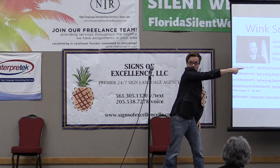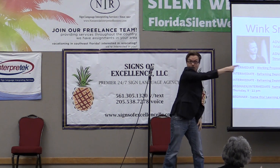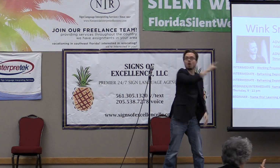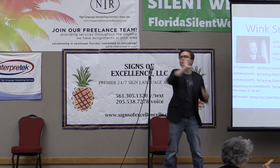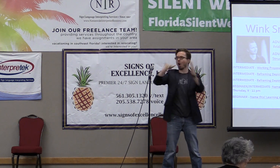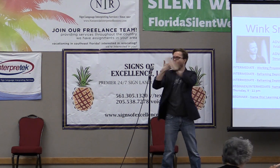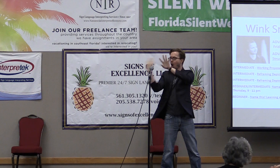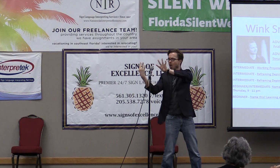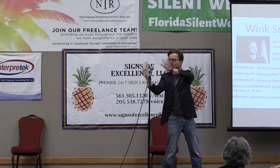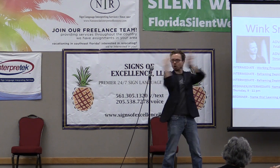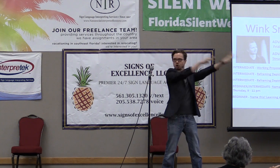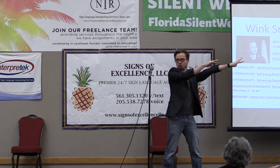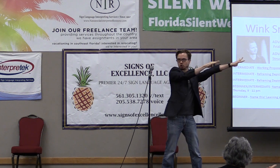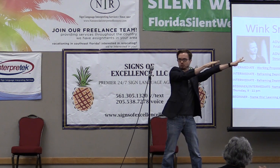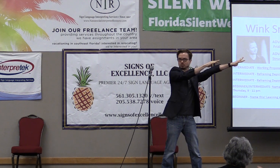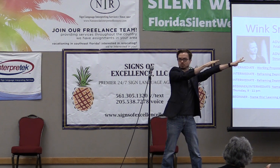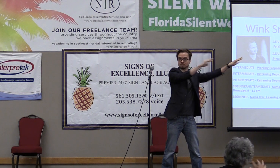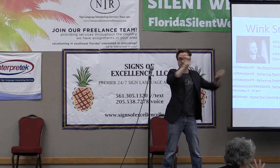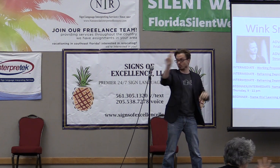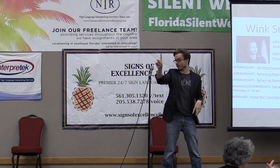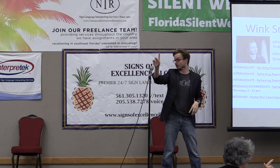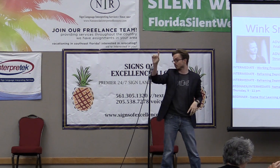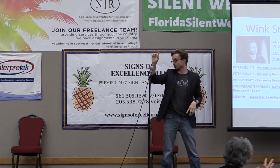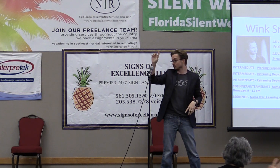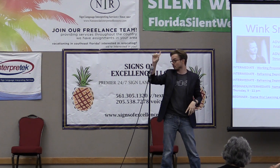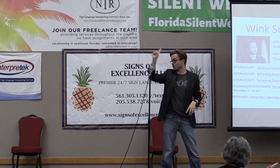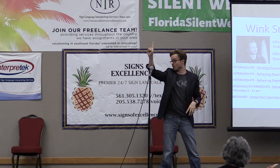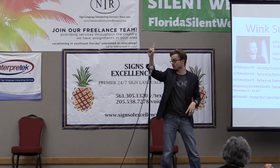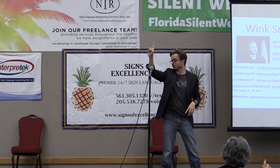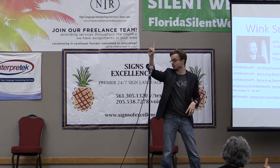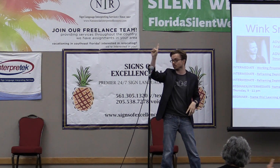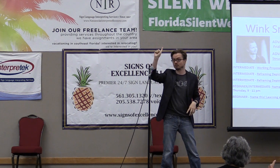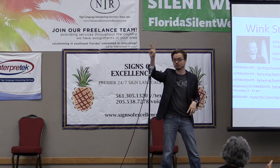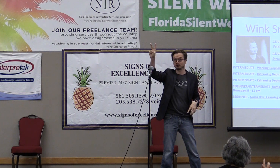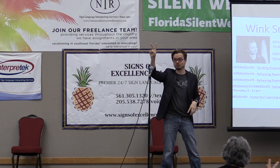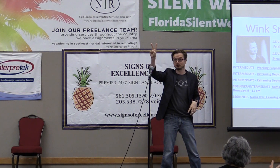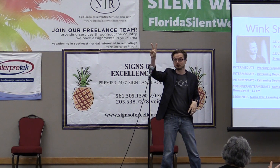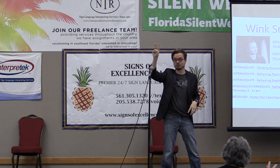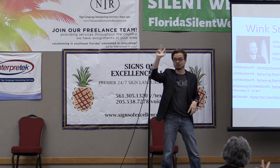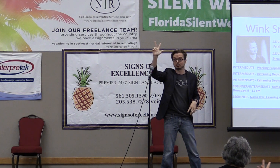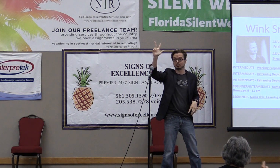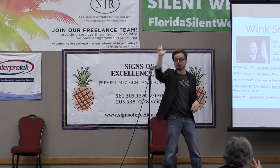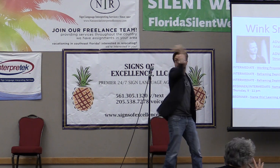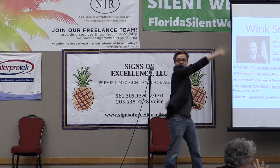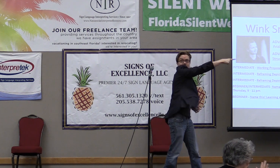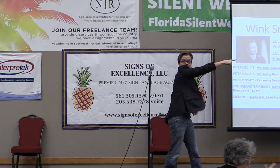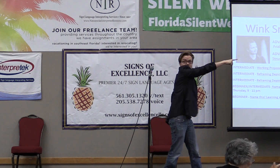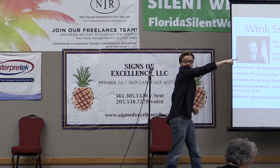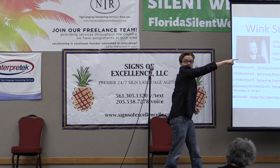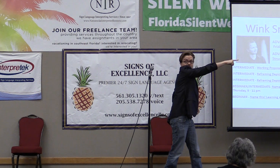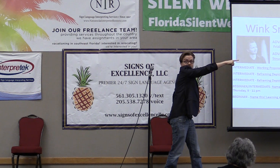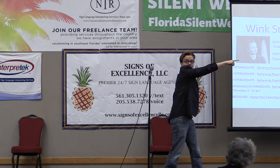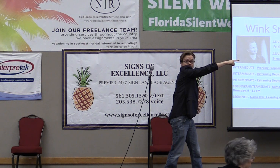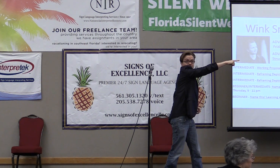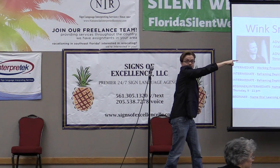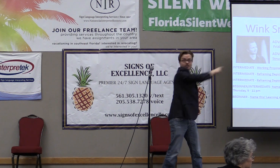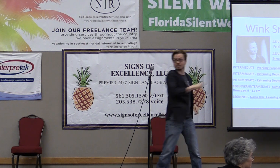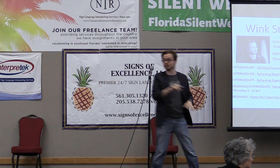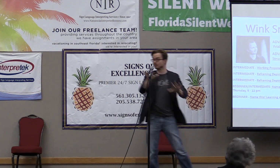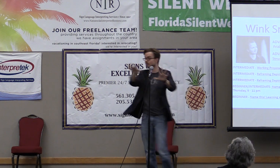When I point, all of you look that way, okay? 1, 2, 3.